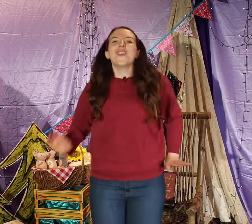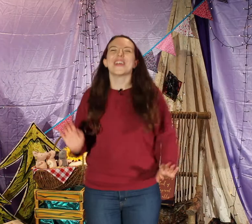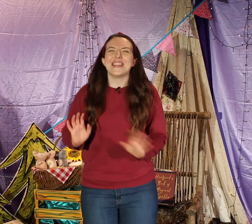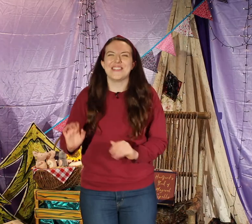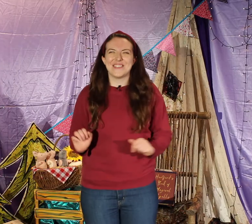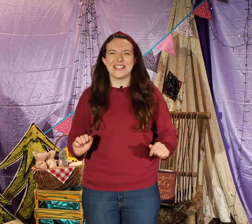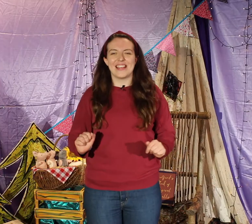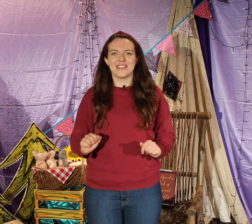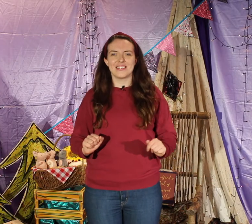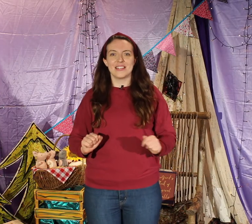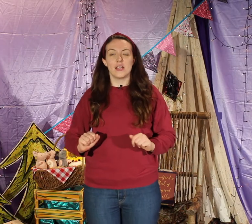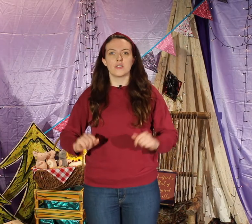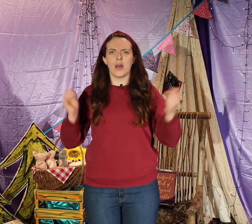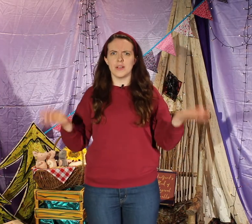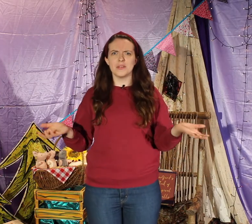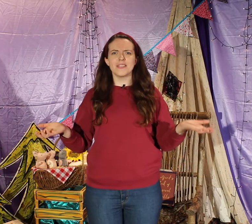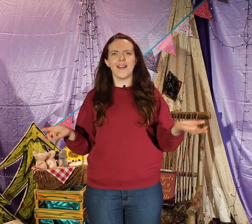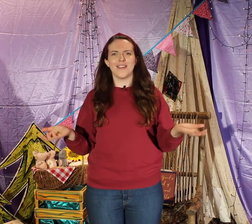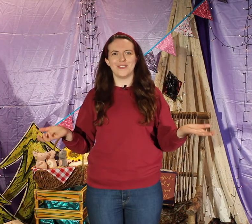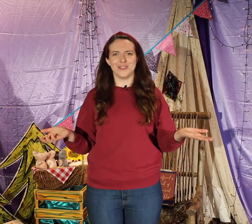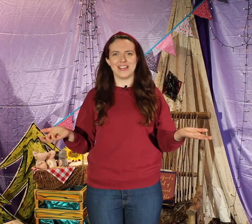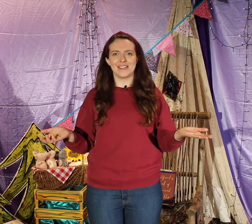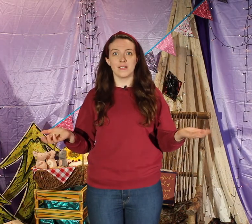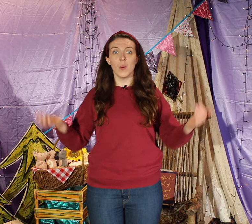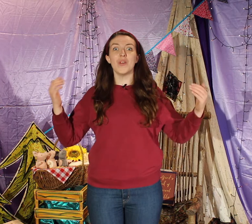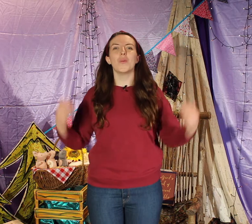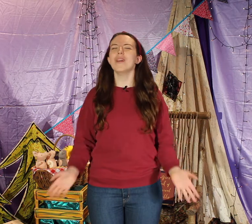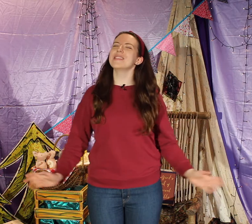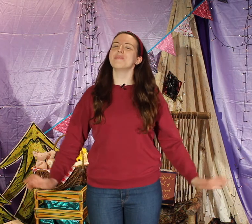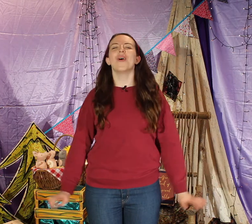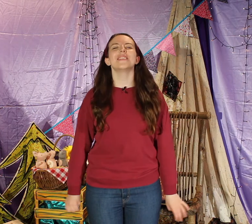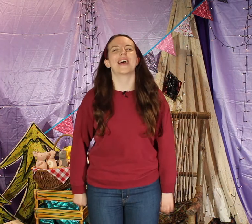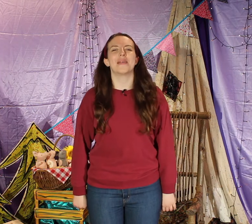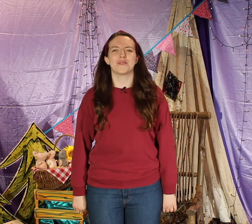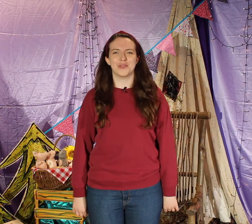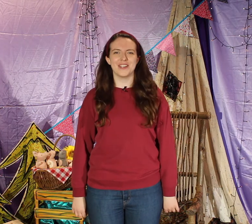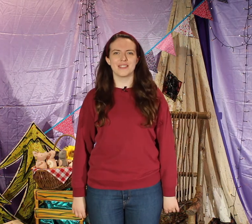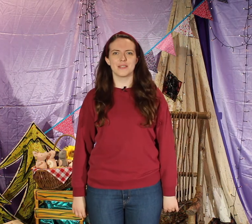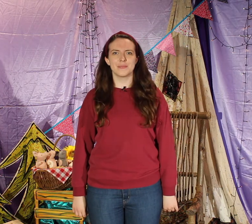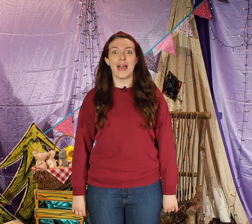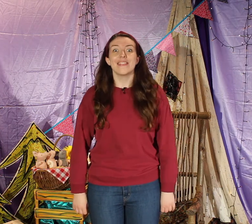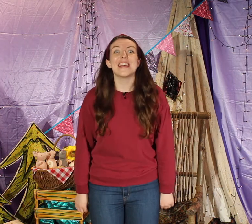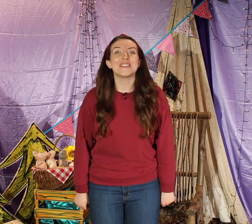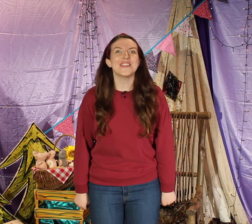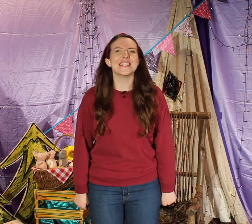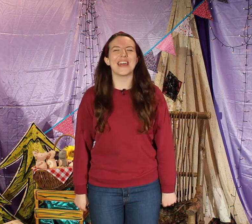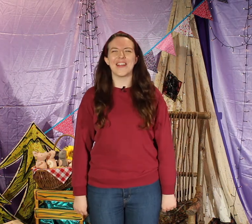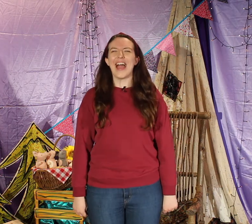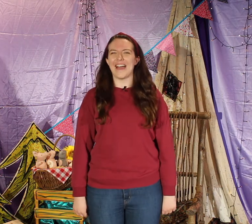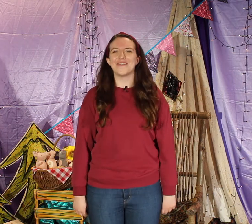Okay, storytellers. So how do we start our story? With Once Upon a Time, of course. Let's do it together after